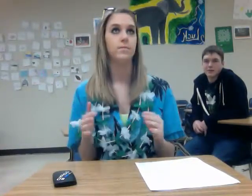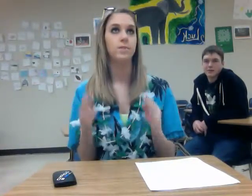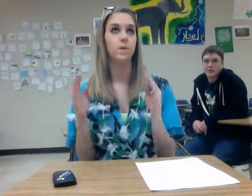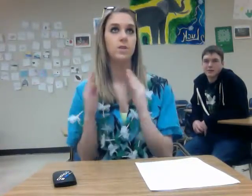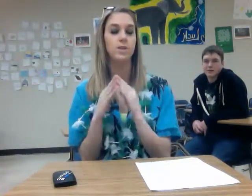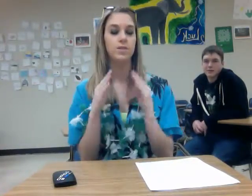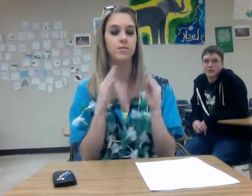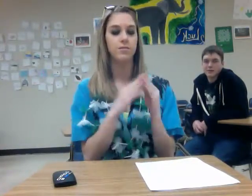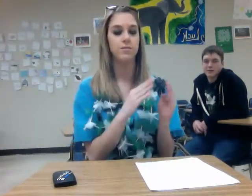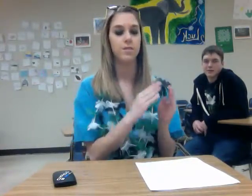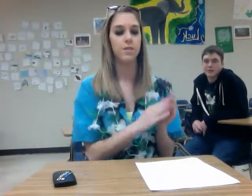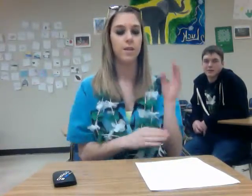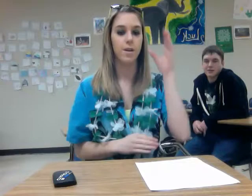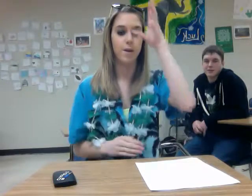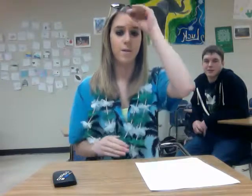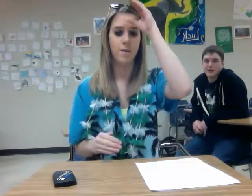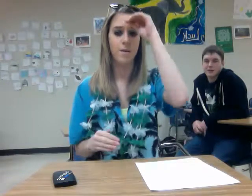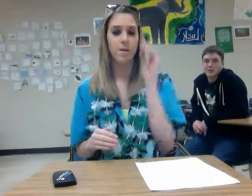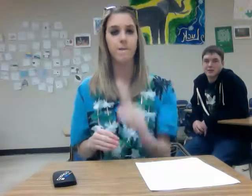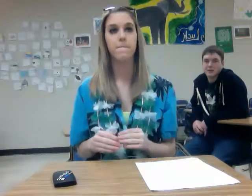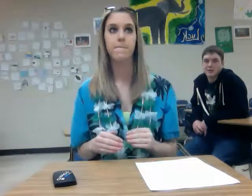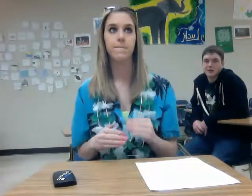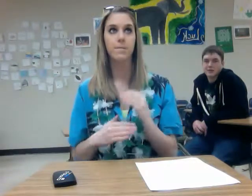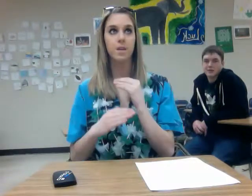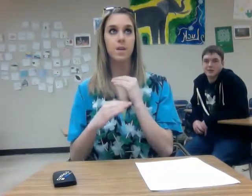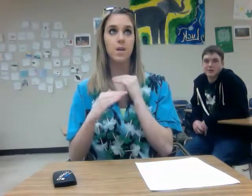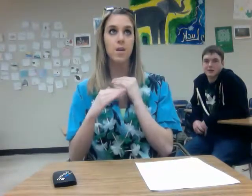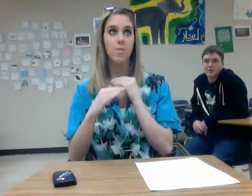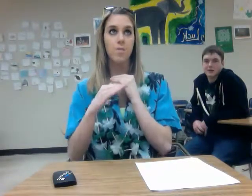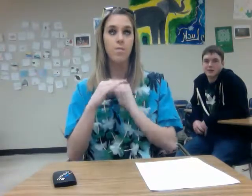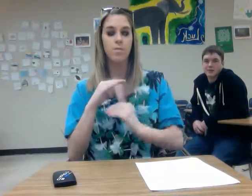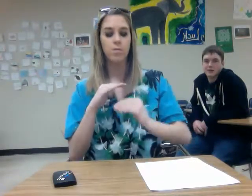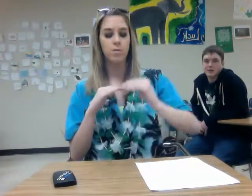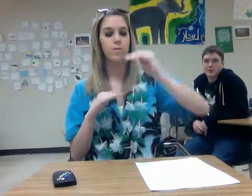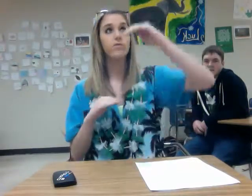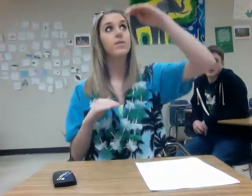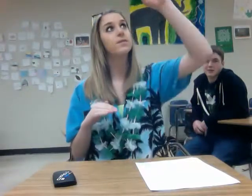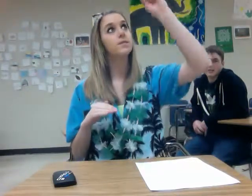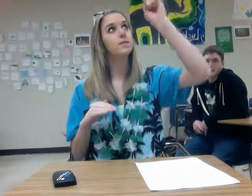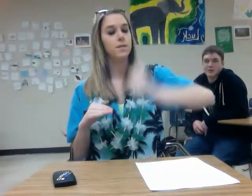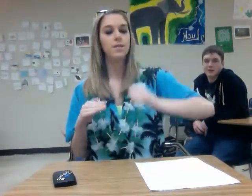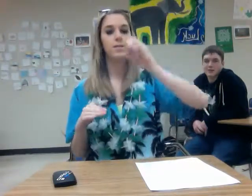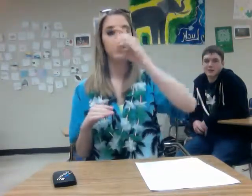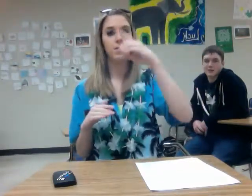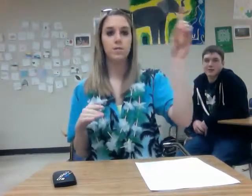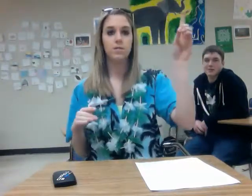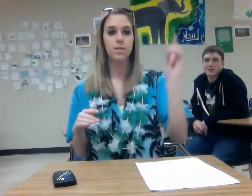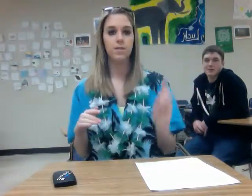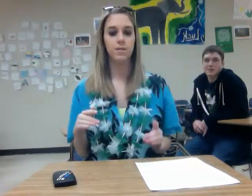just a city boy born and raised himself to trust